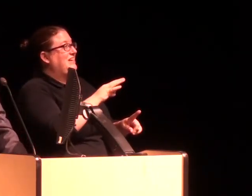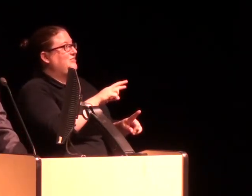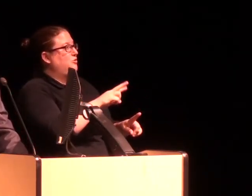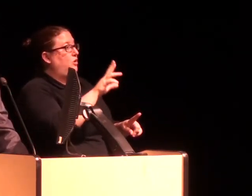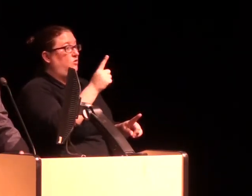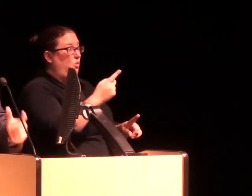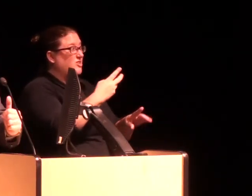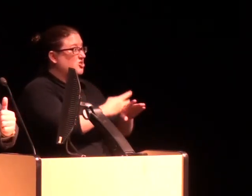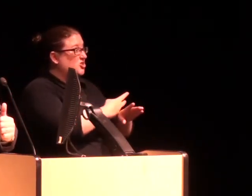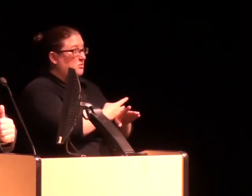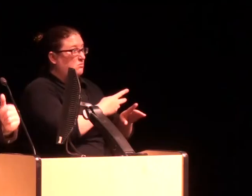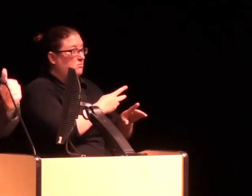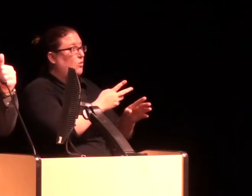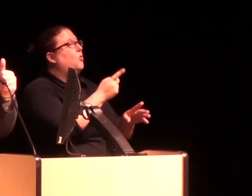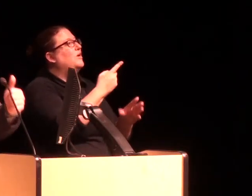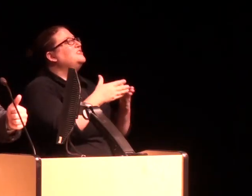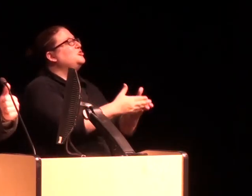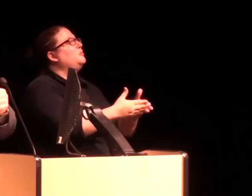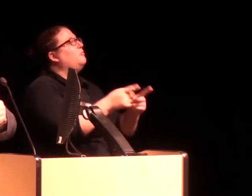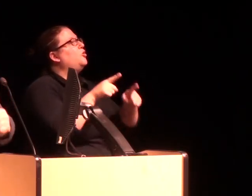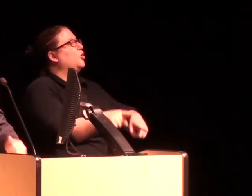goes to Cuba, needs to wait